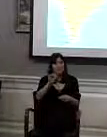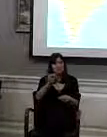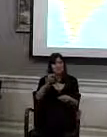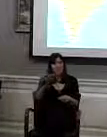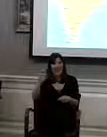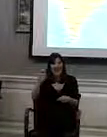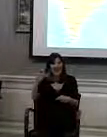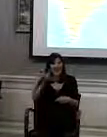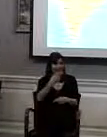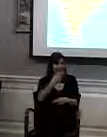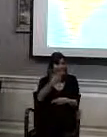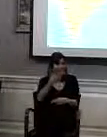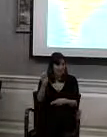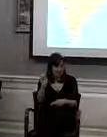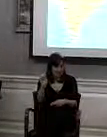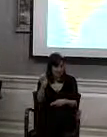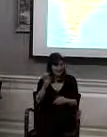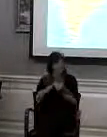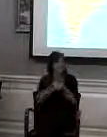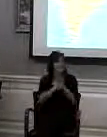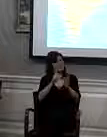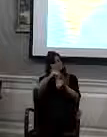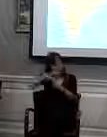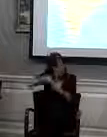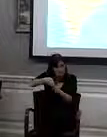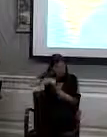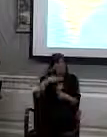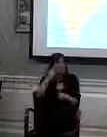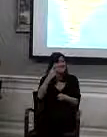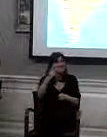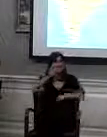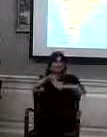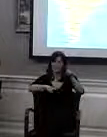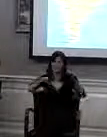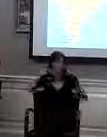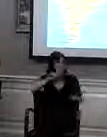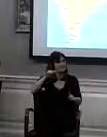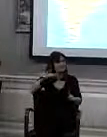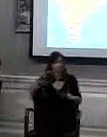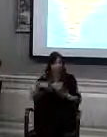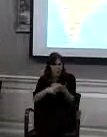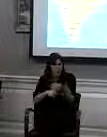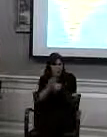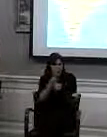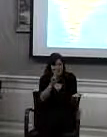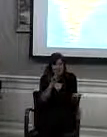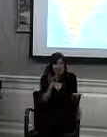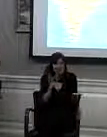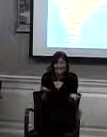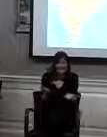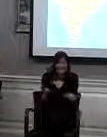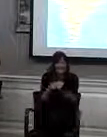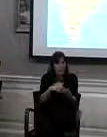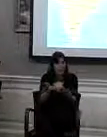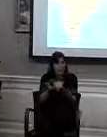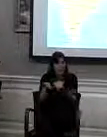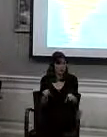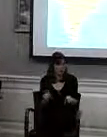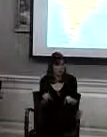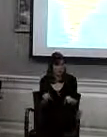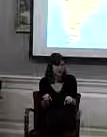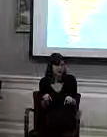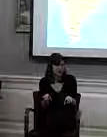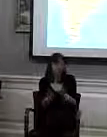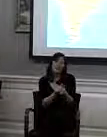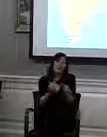field of scholarship and practice, there appear to be diverse perspectives on what exactly human rights education is and what it does, beyond